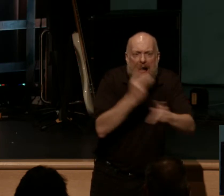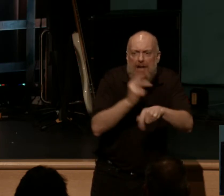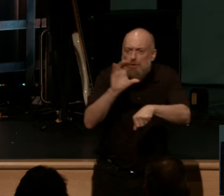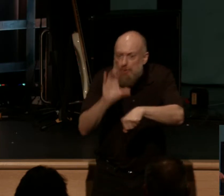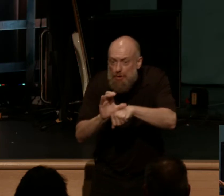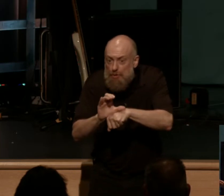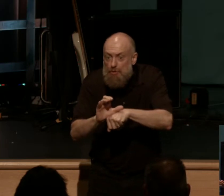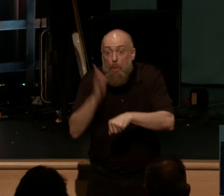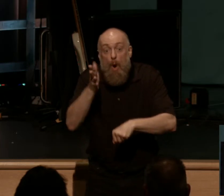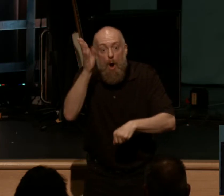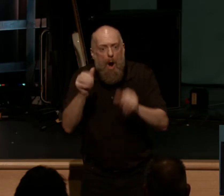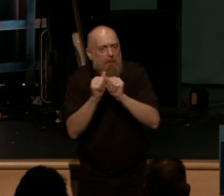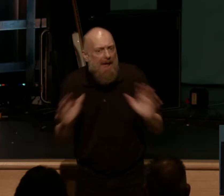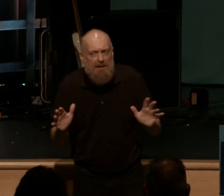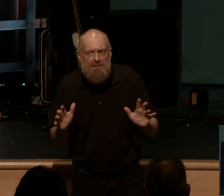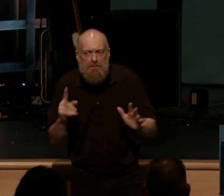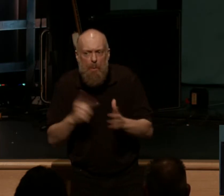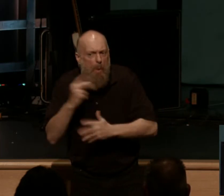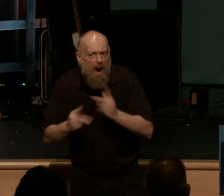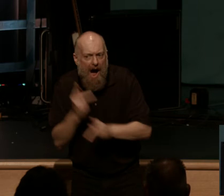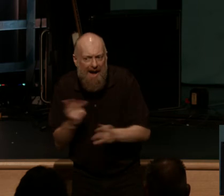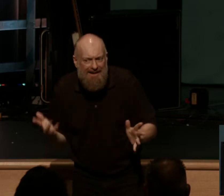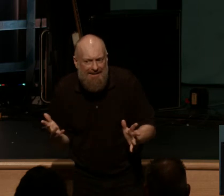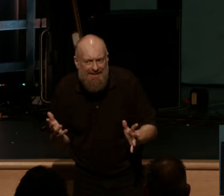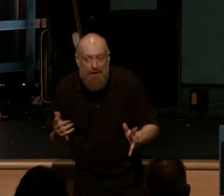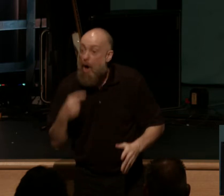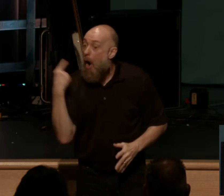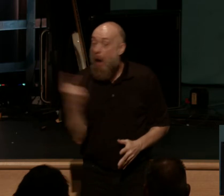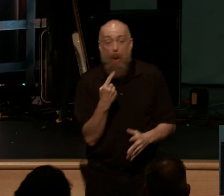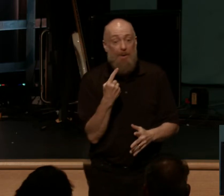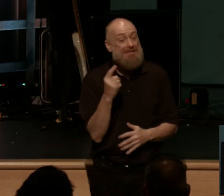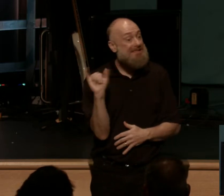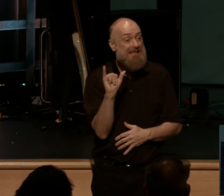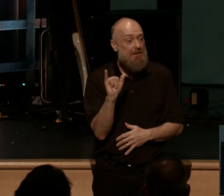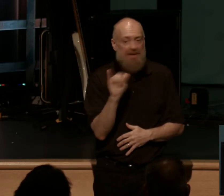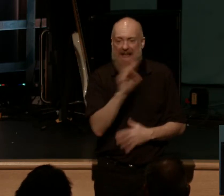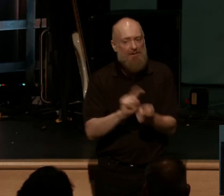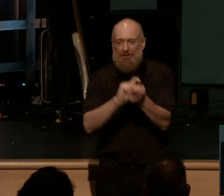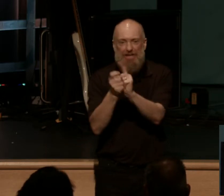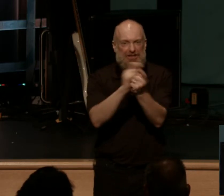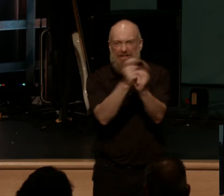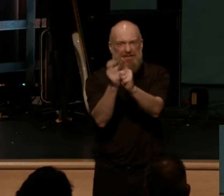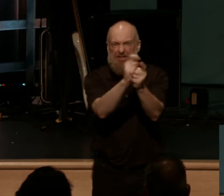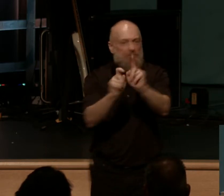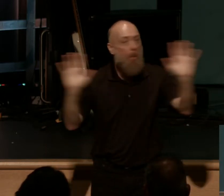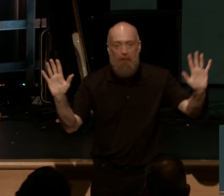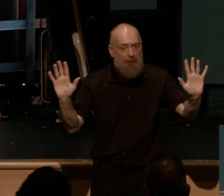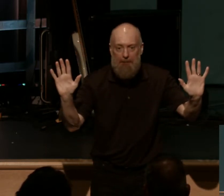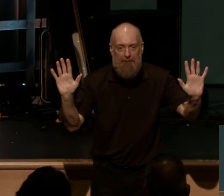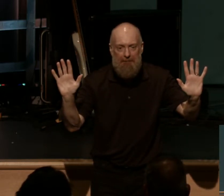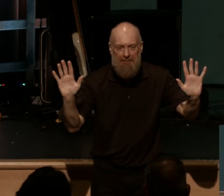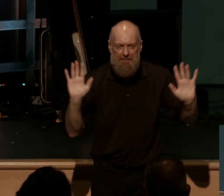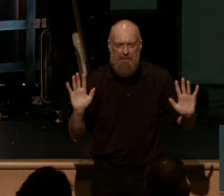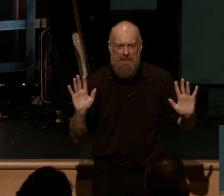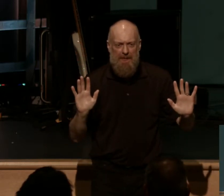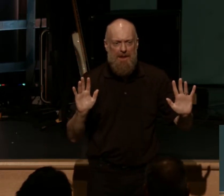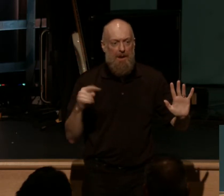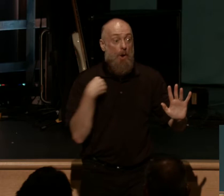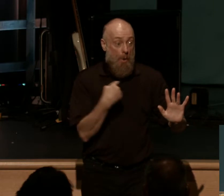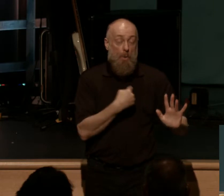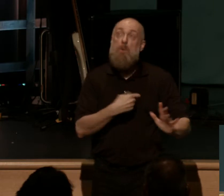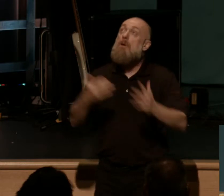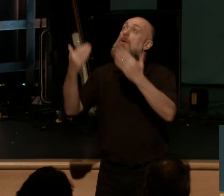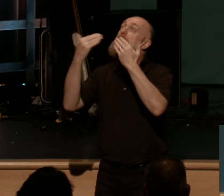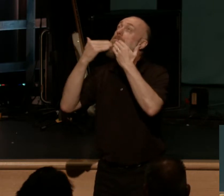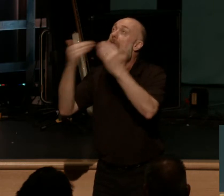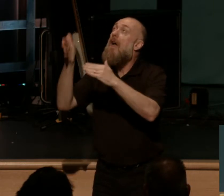always be this way as long as Christ has not returned. So as much as we're thankful